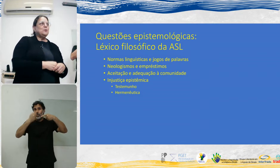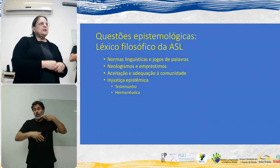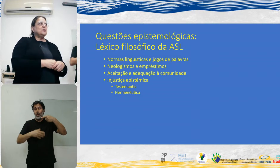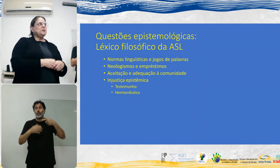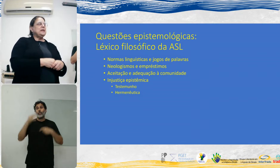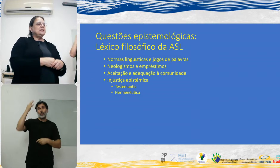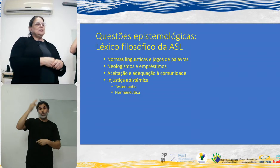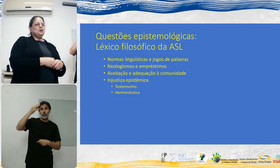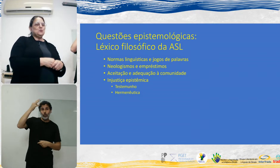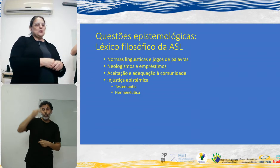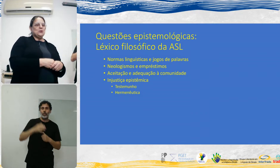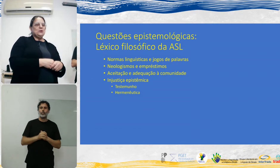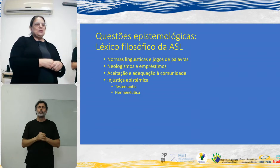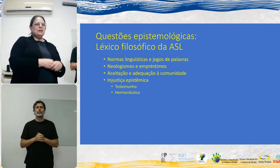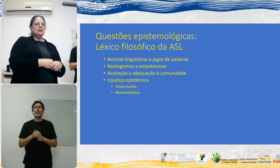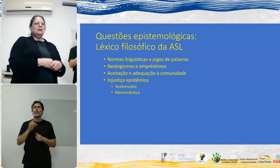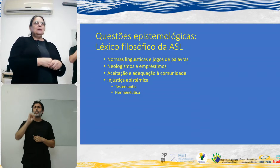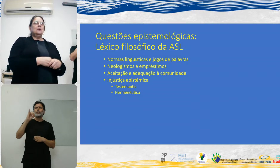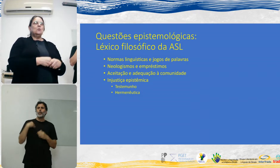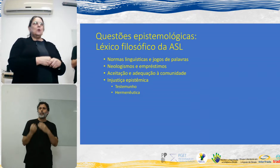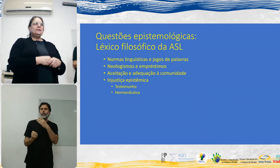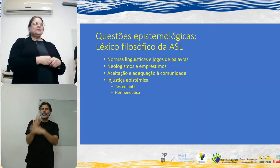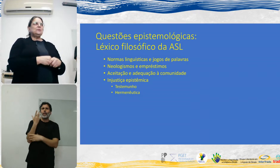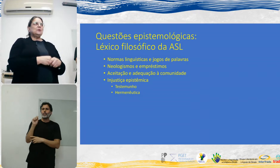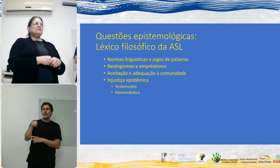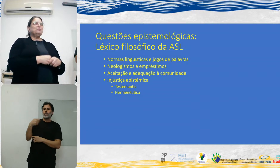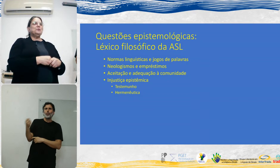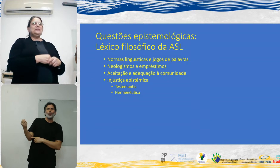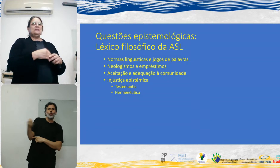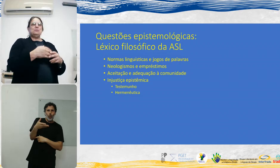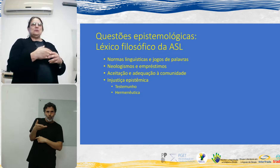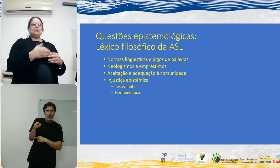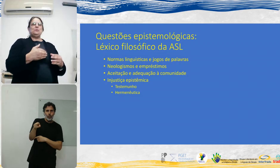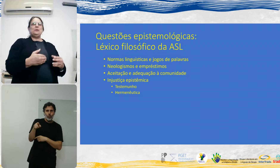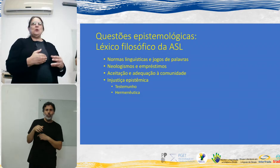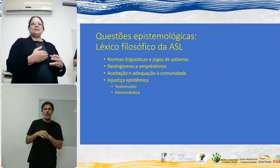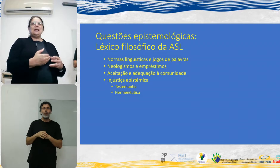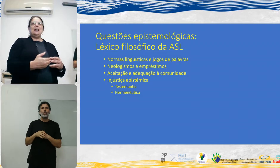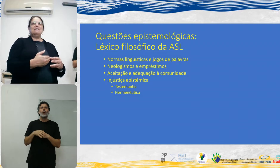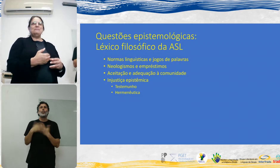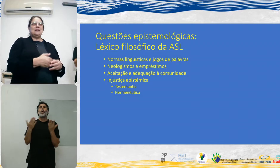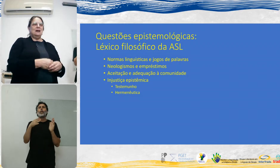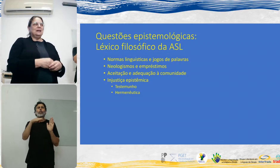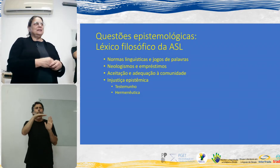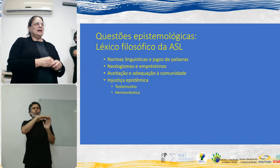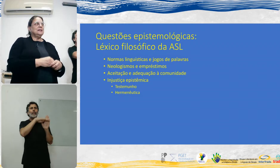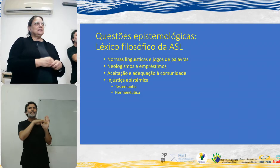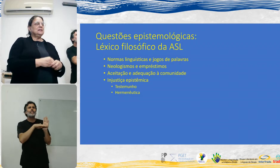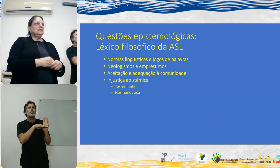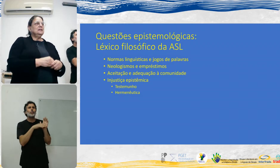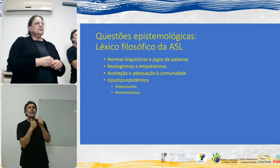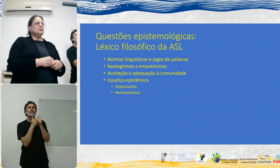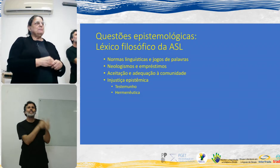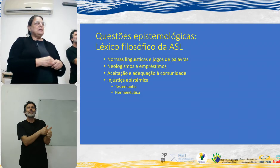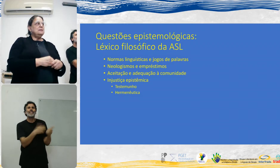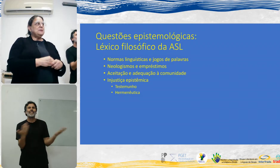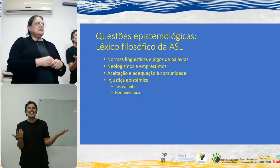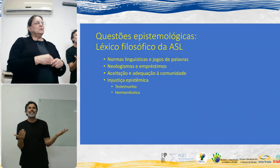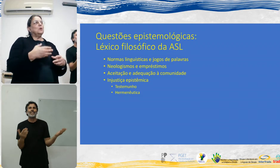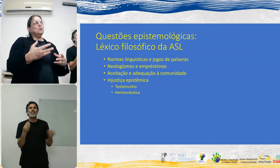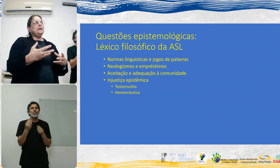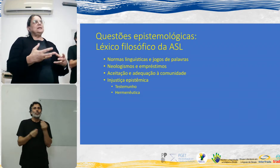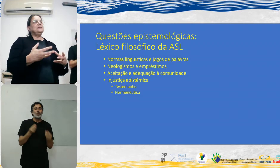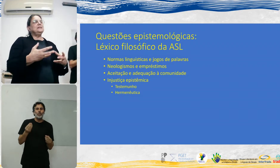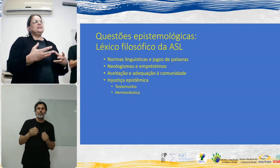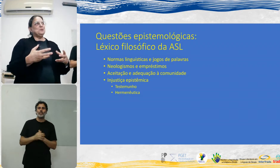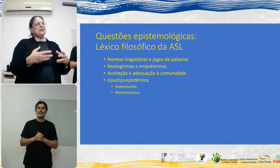When we create a new word, what sort of principles do we want to have behind that? So maybe, and